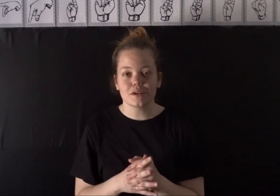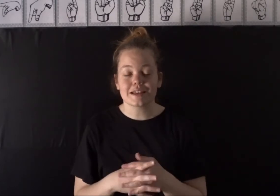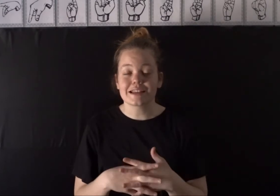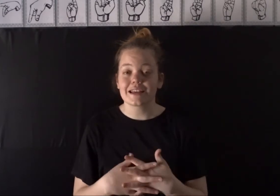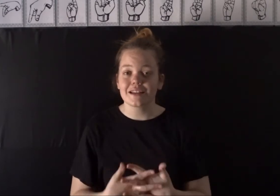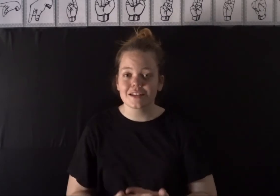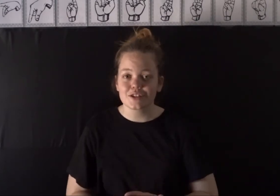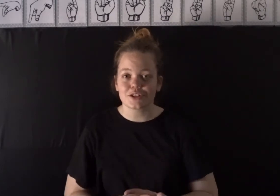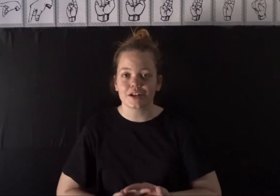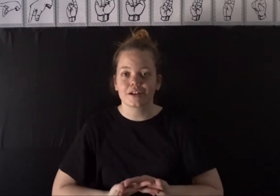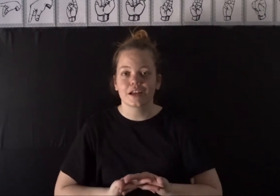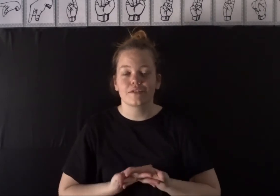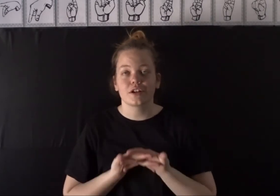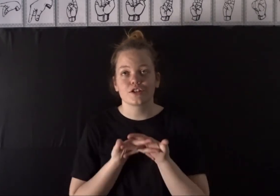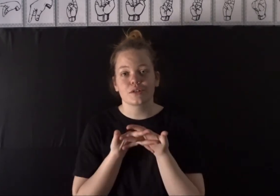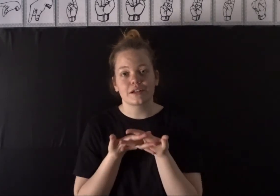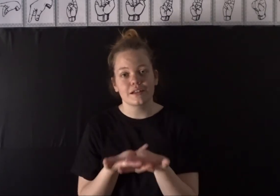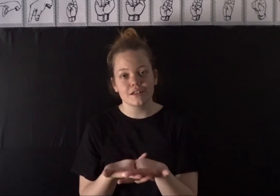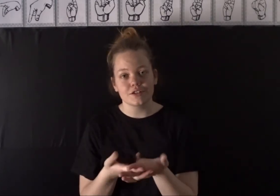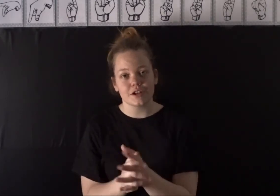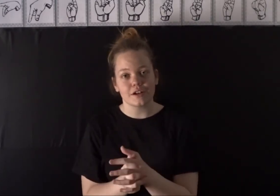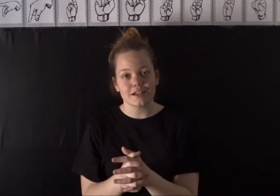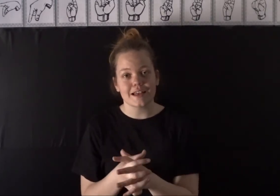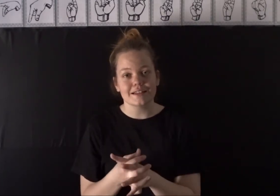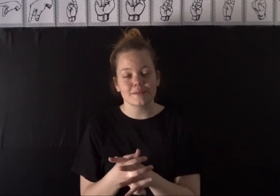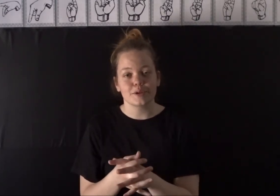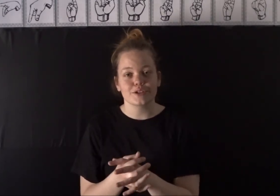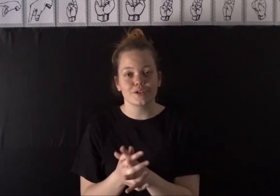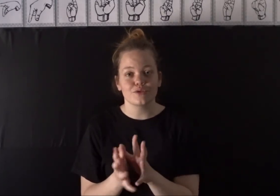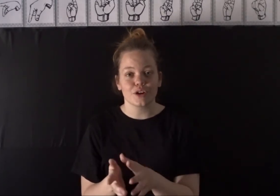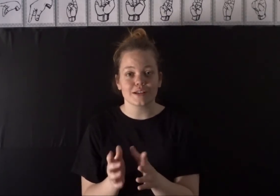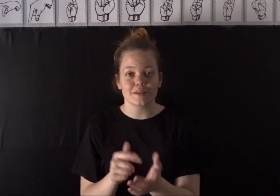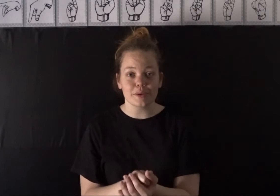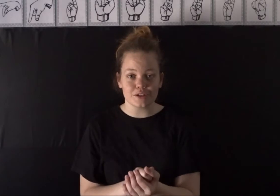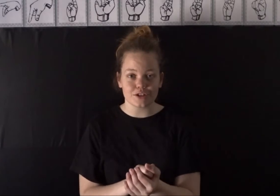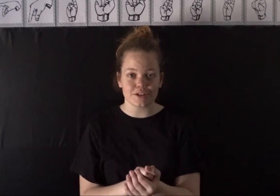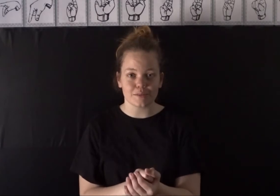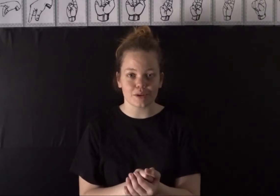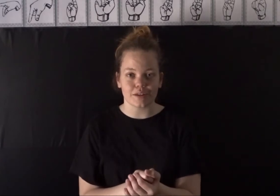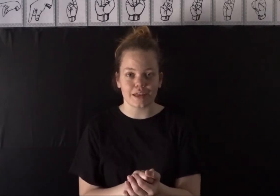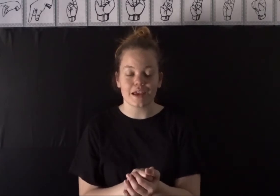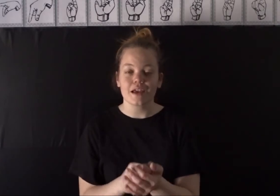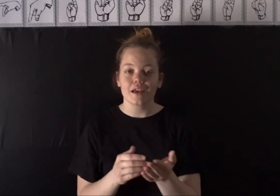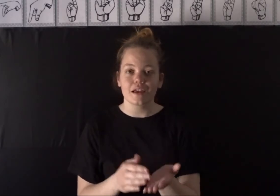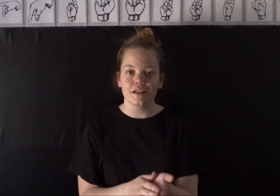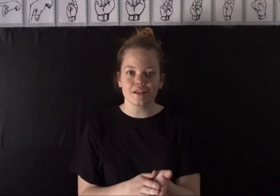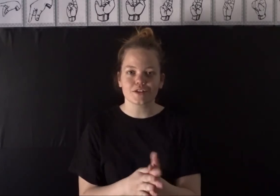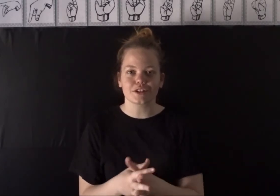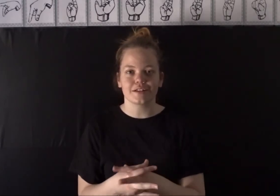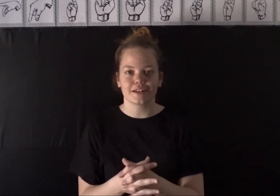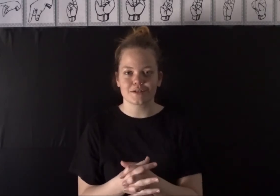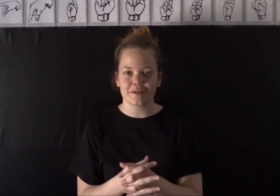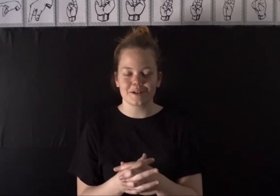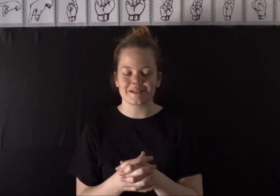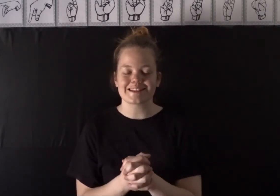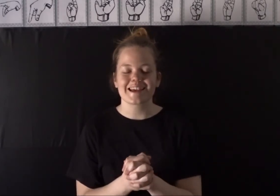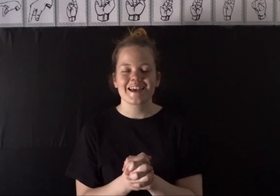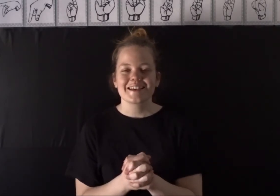is illustrator. Now, if you're not sure what an illustrator is, that's the person who draws the pictures in the book. They illustrate. That's what that word means.